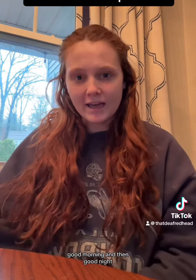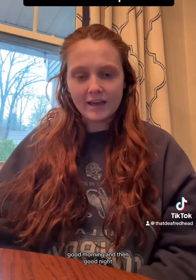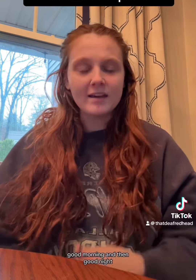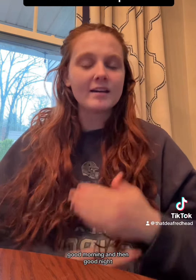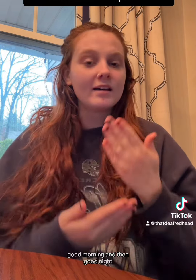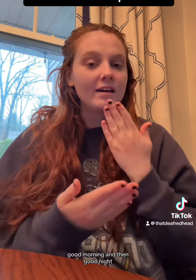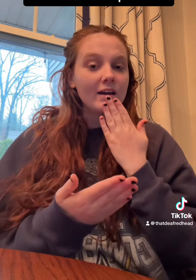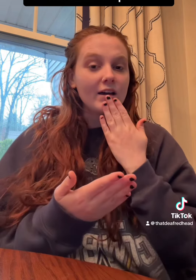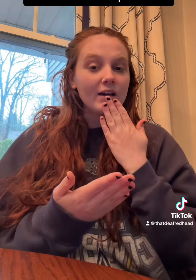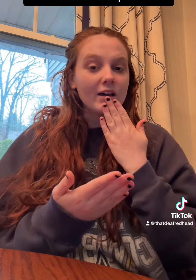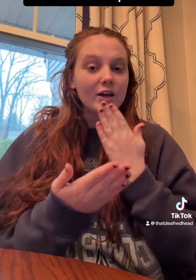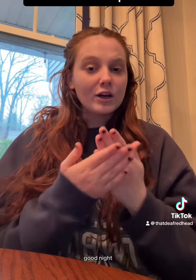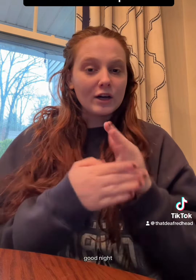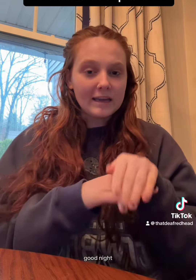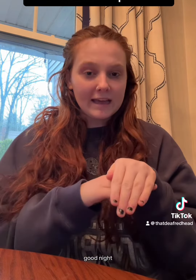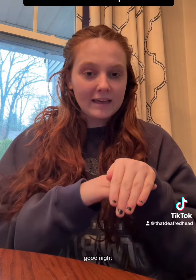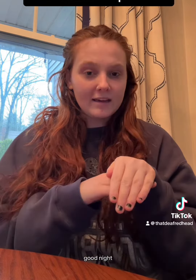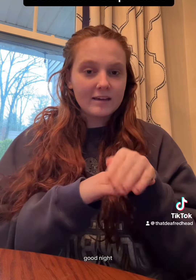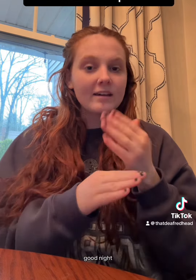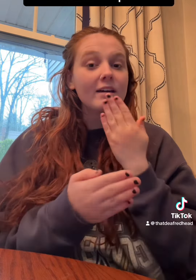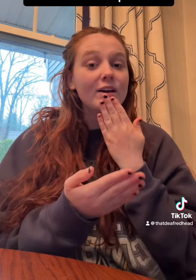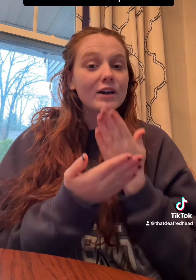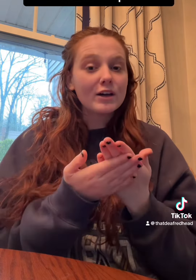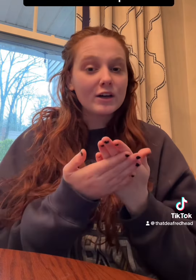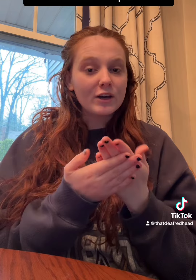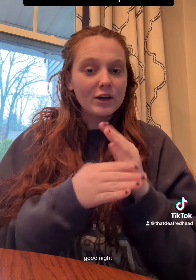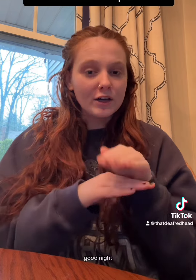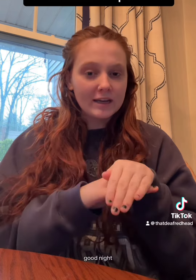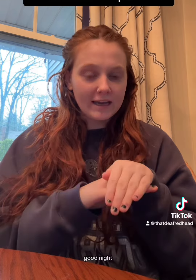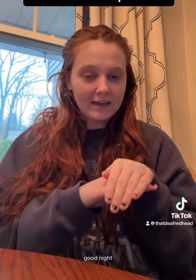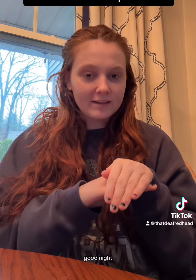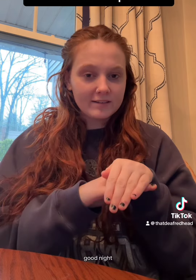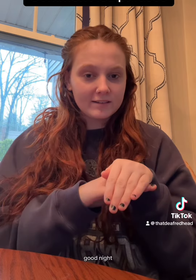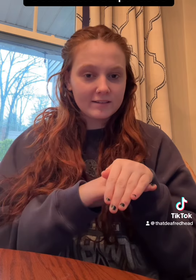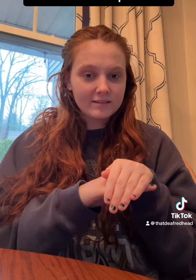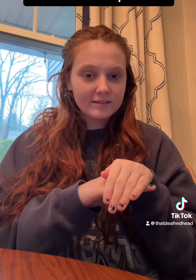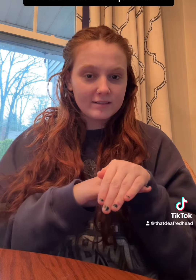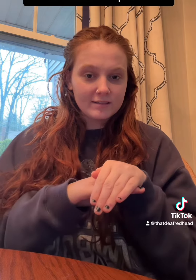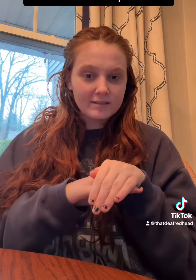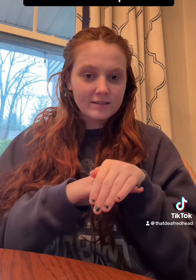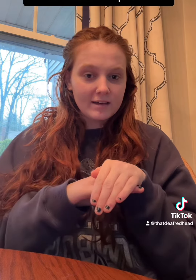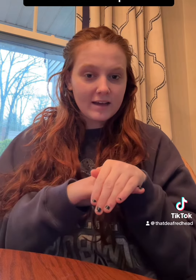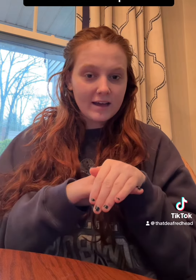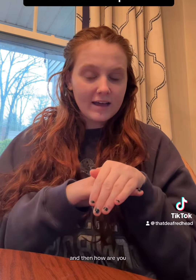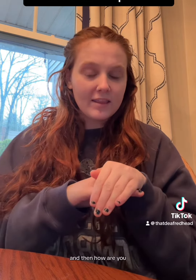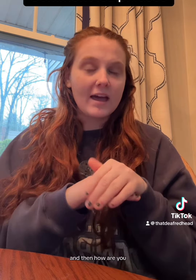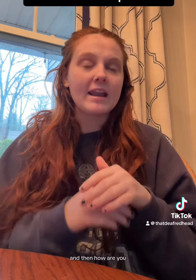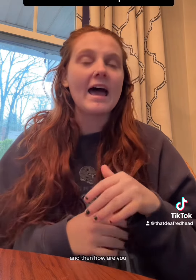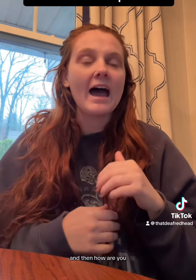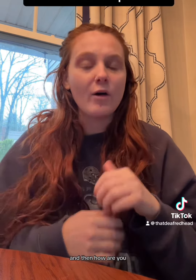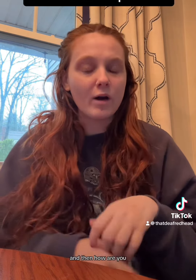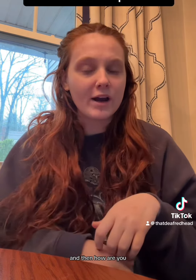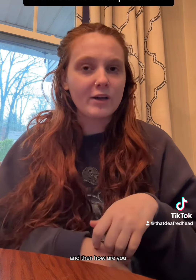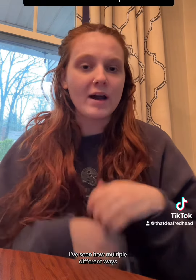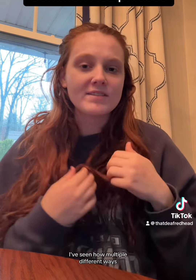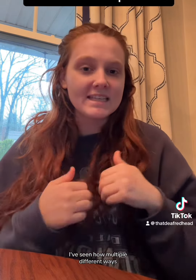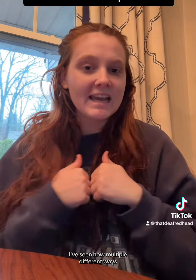night. Good night. Good night. And then, how are you? I've seen